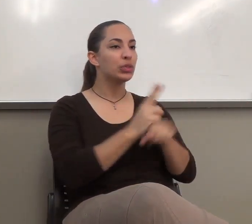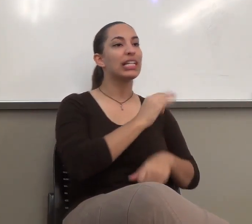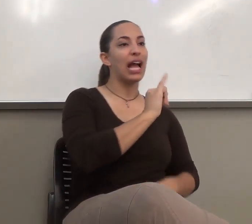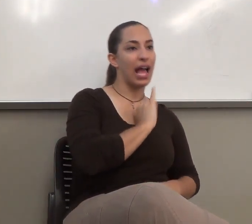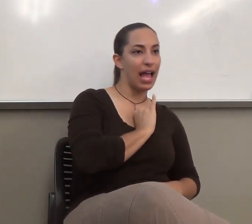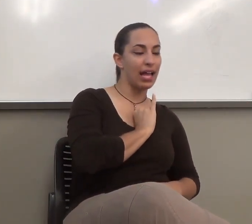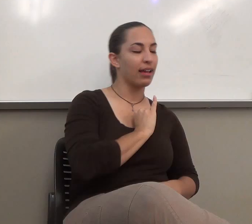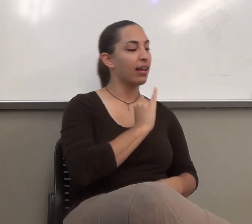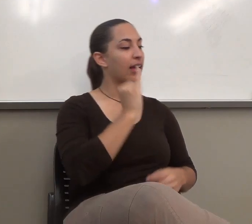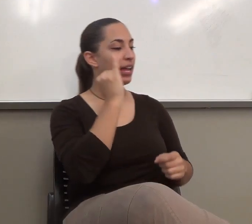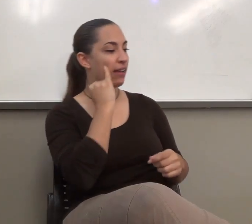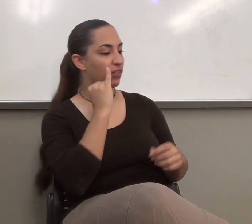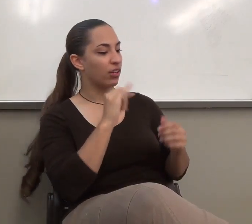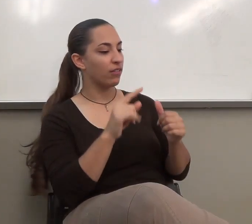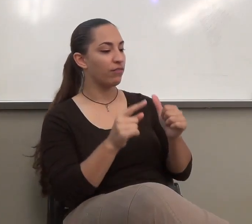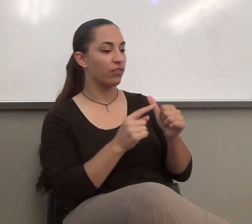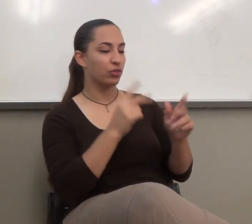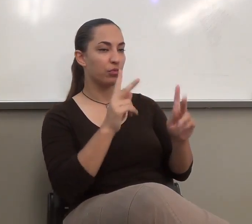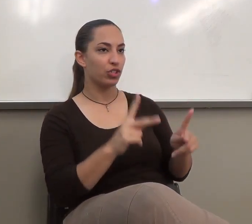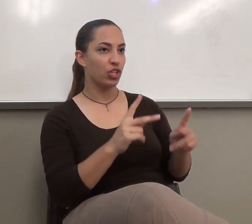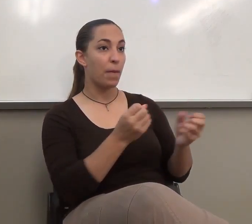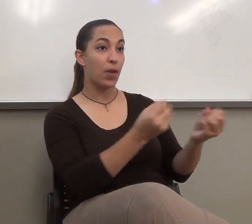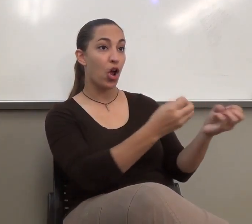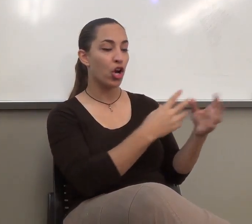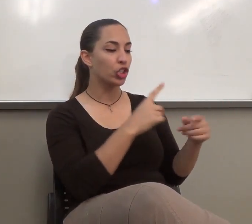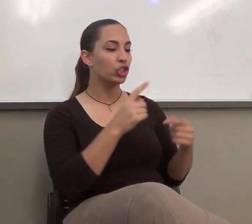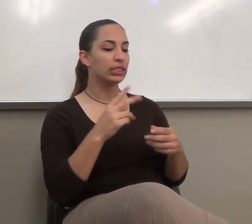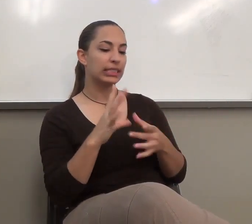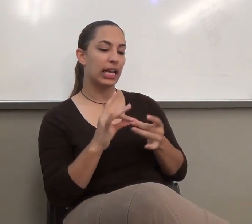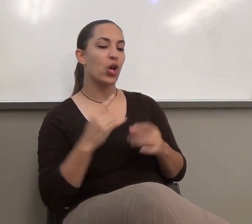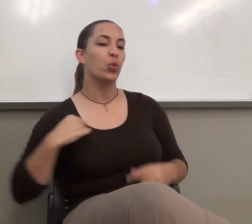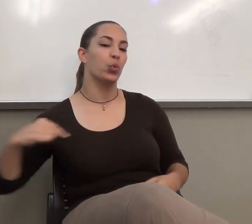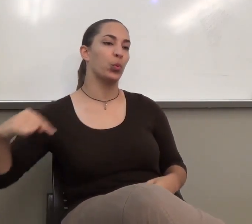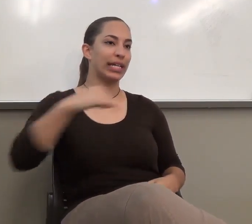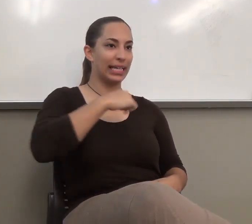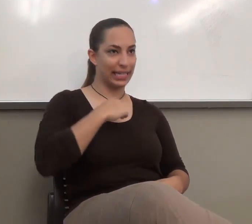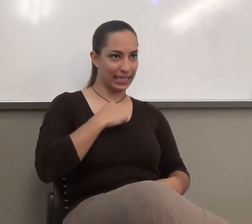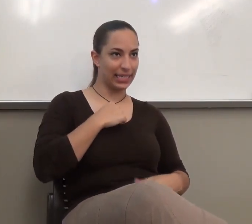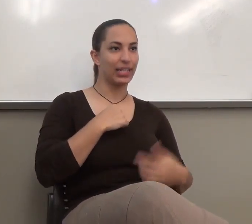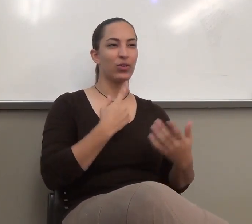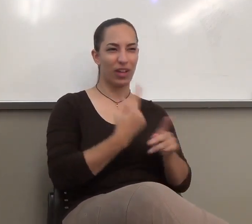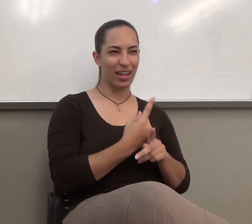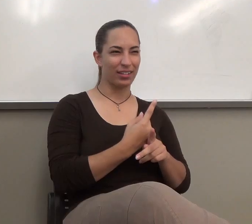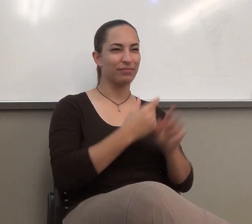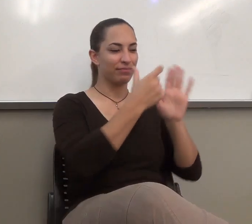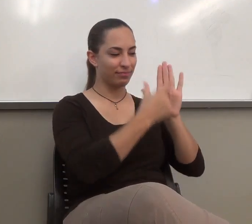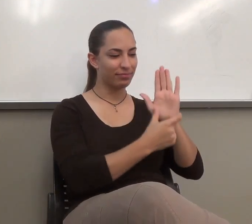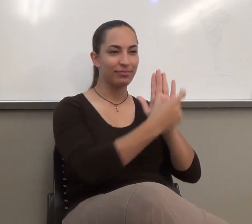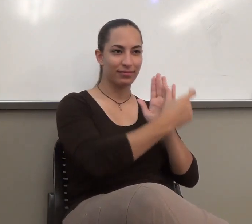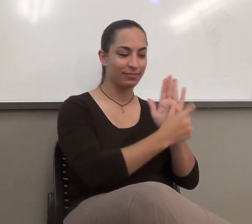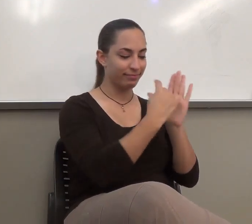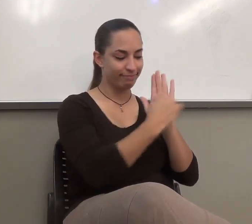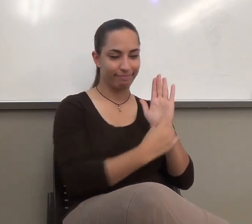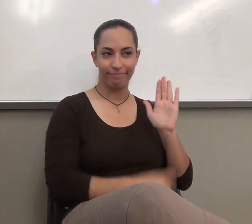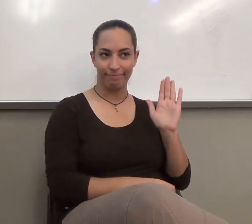said, America, England, English doesn't really have a second